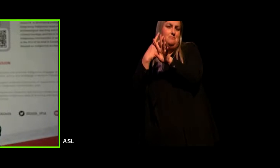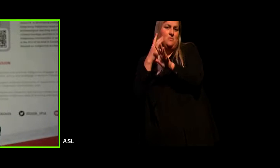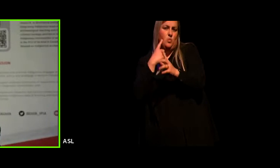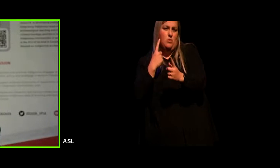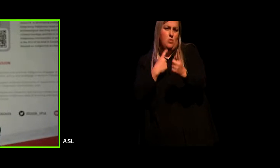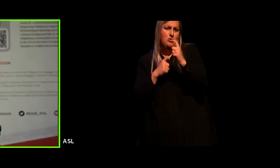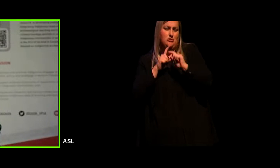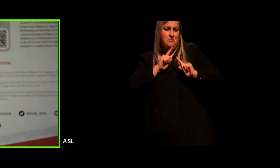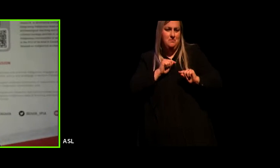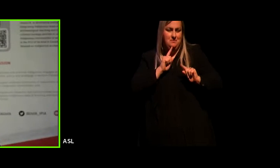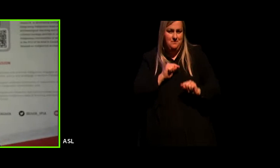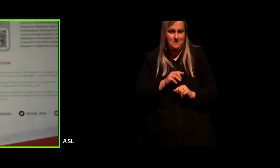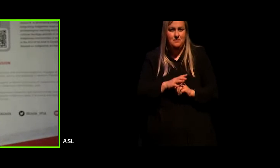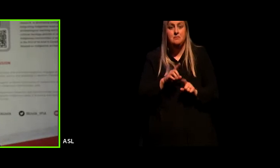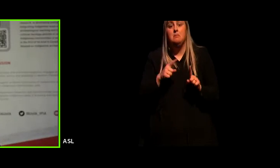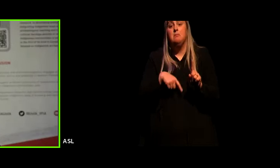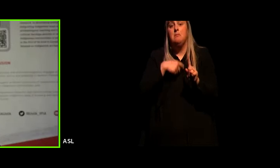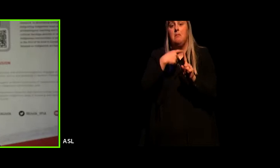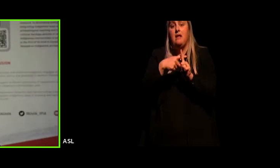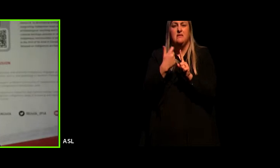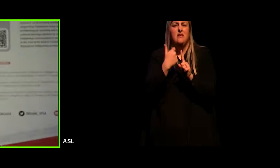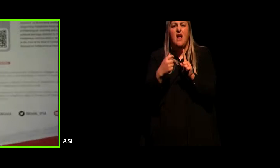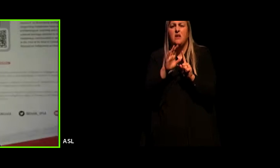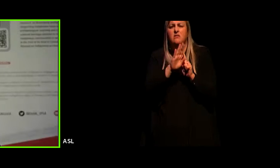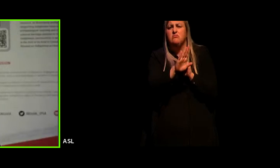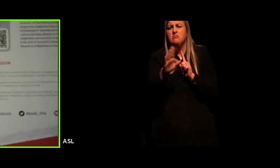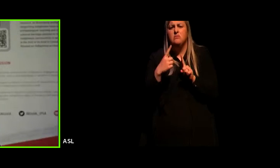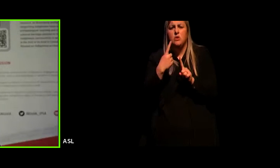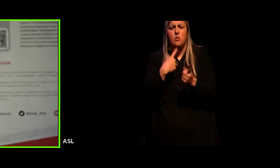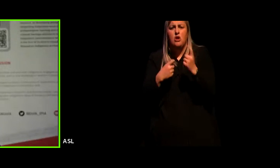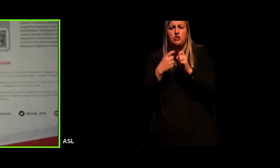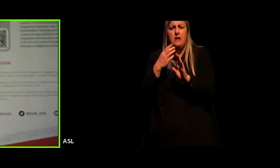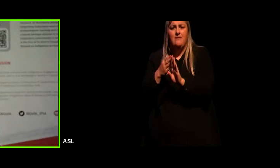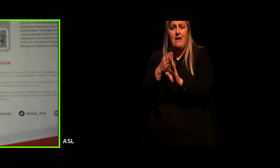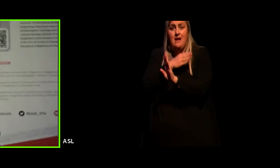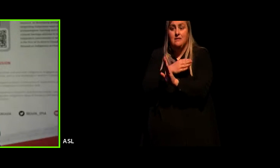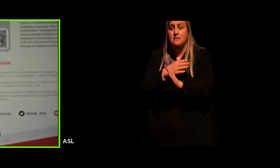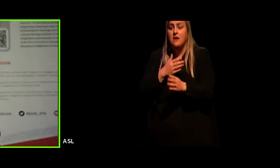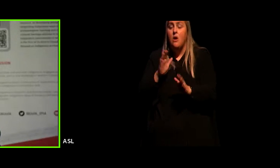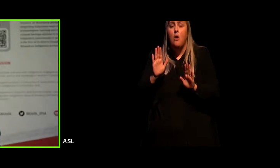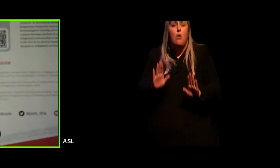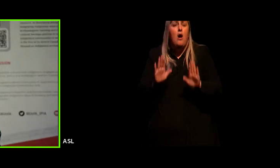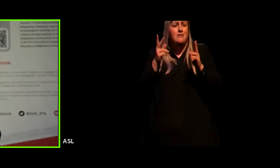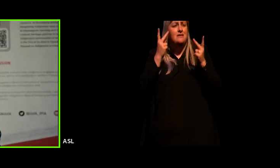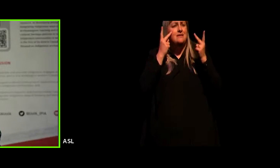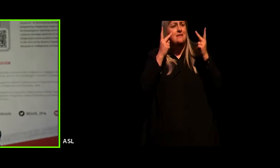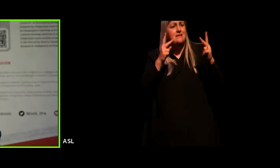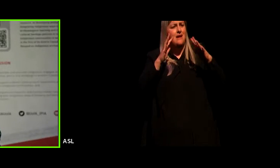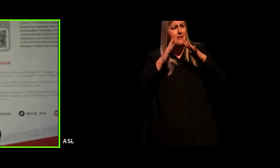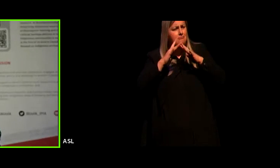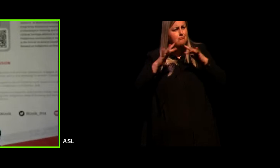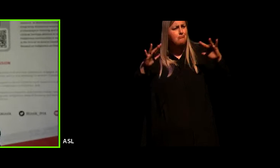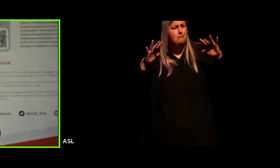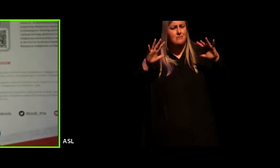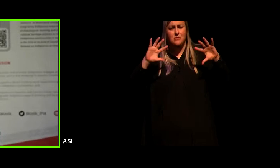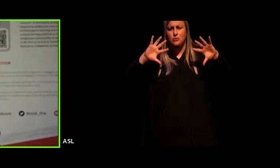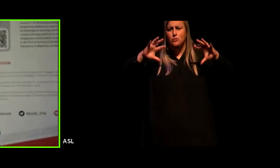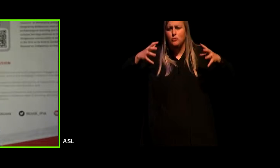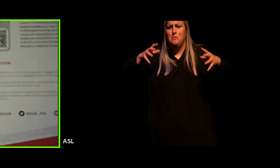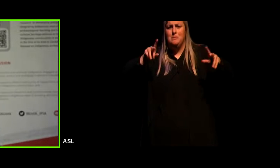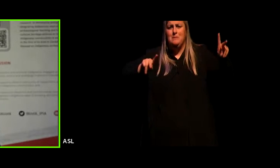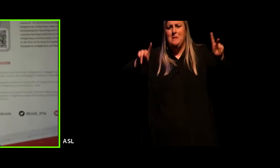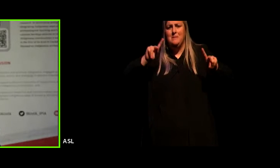as questions that we've received in advance. It's wonderful to see such a diverse group of our alumni community,